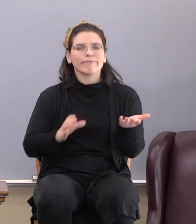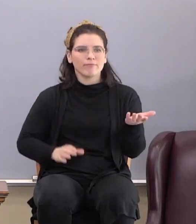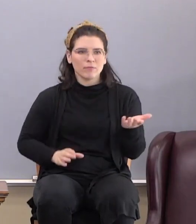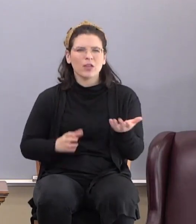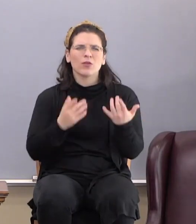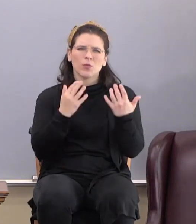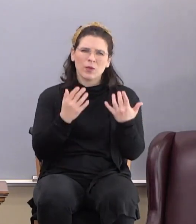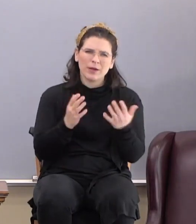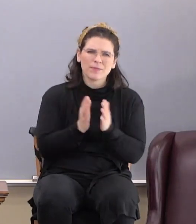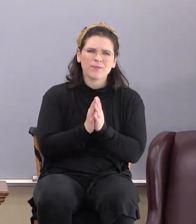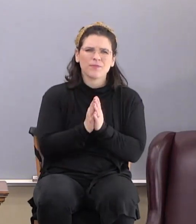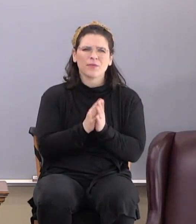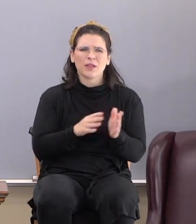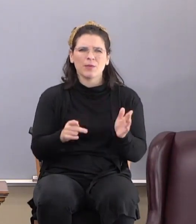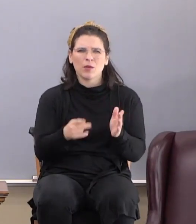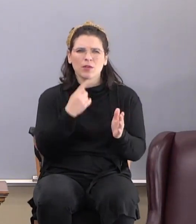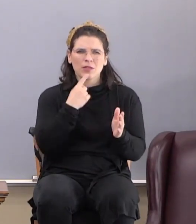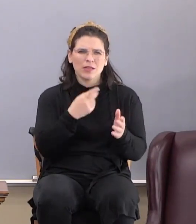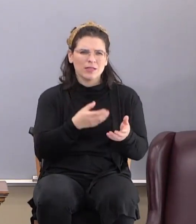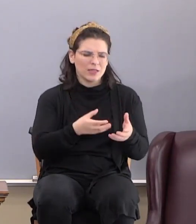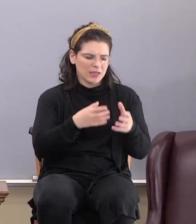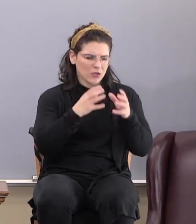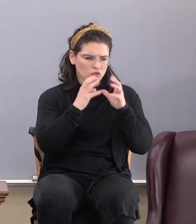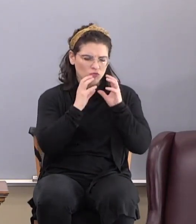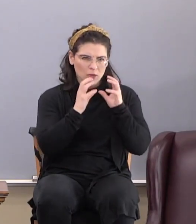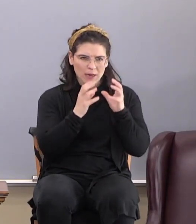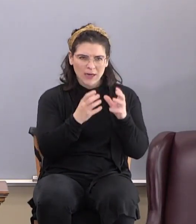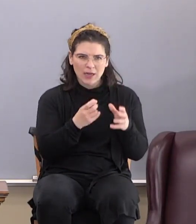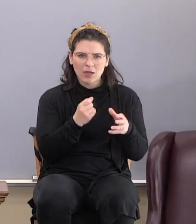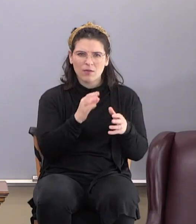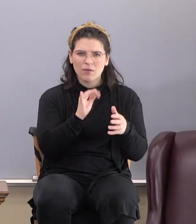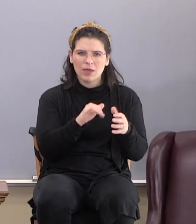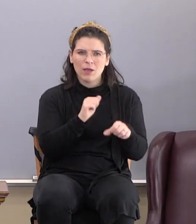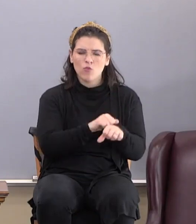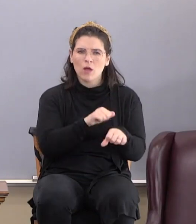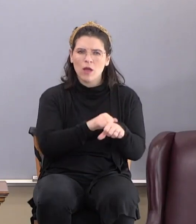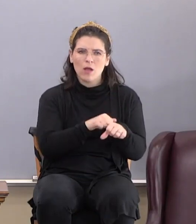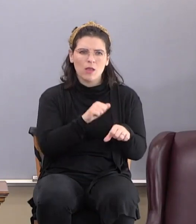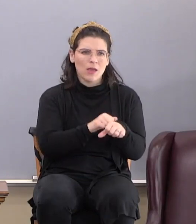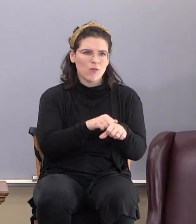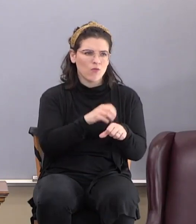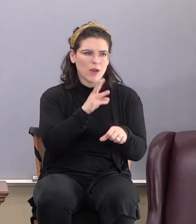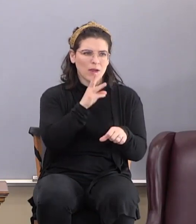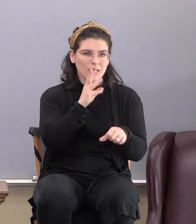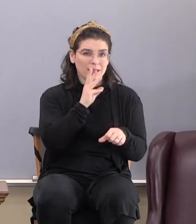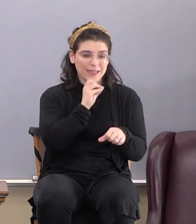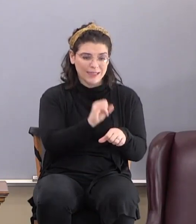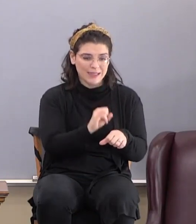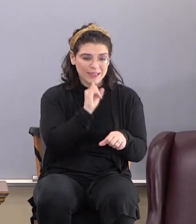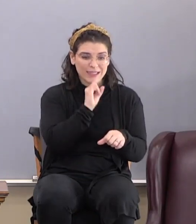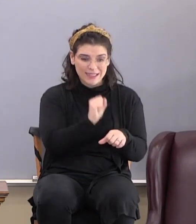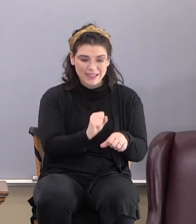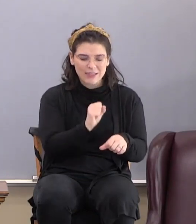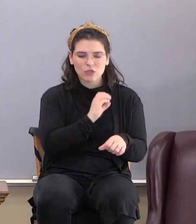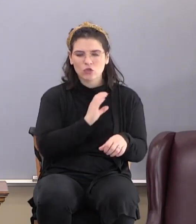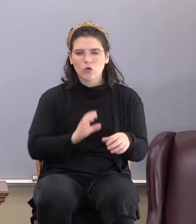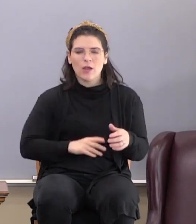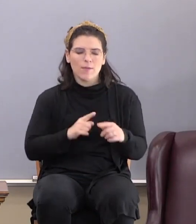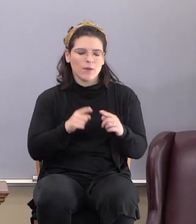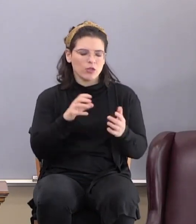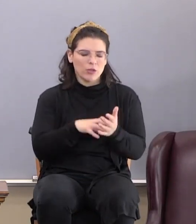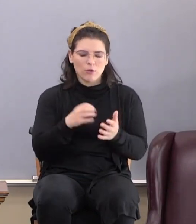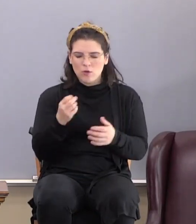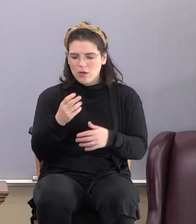minute. Paul says they drank of that rock, and that rock is Christ. But in chapter 12,